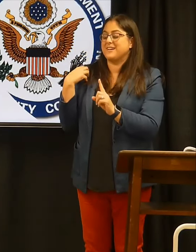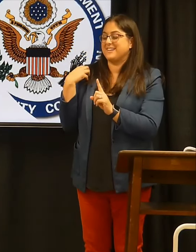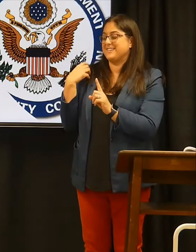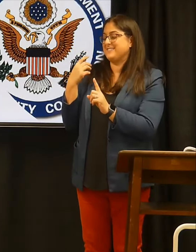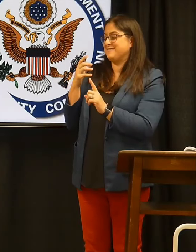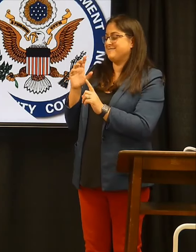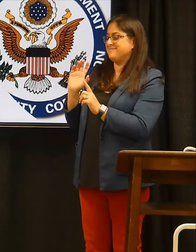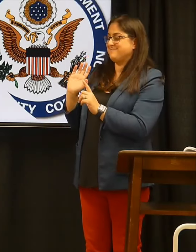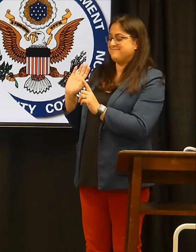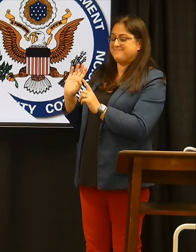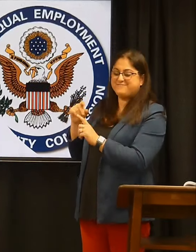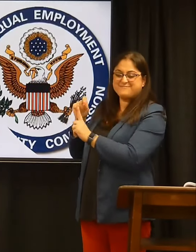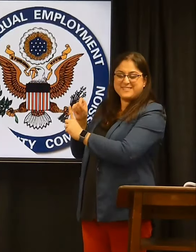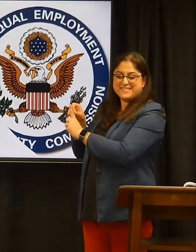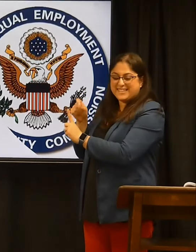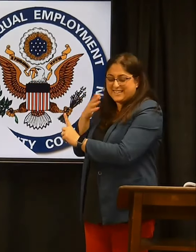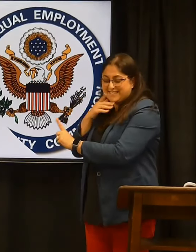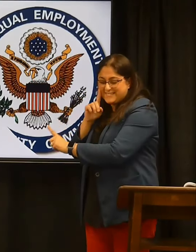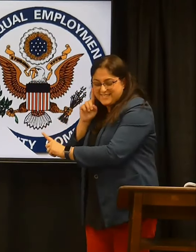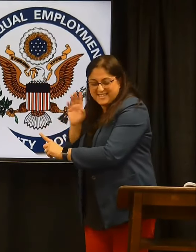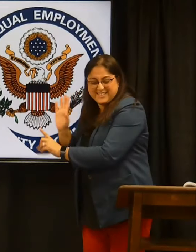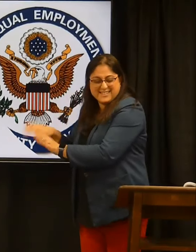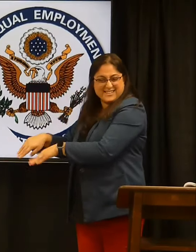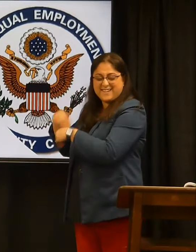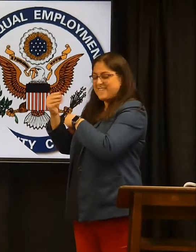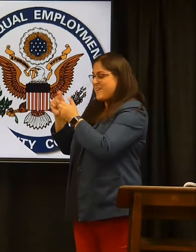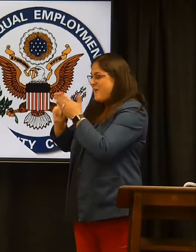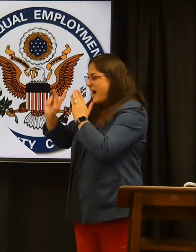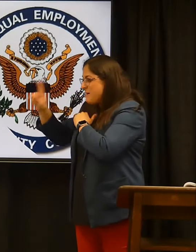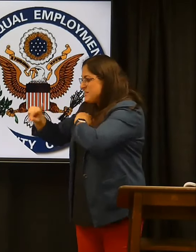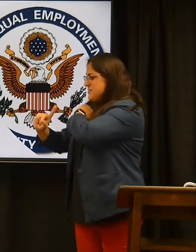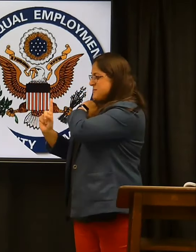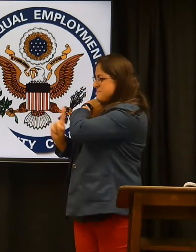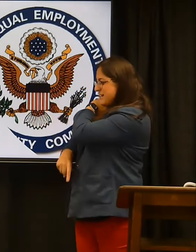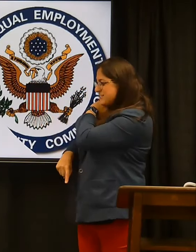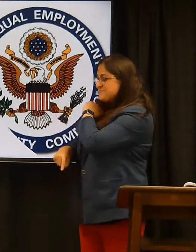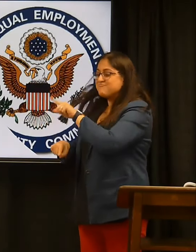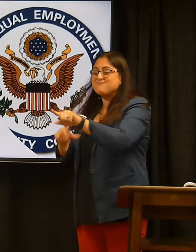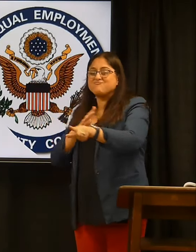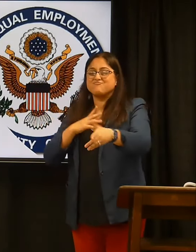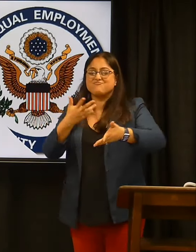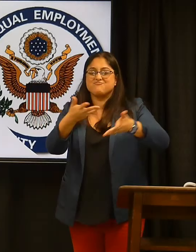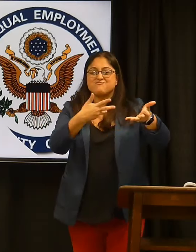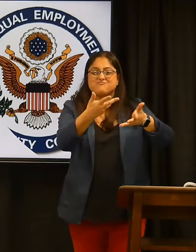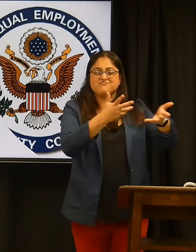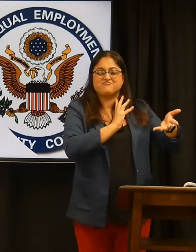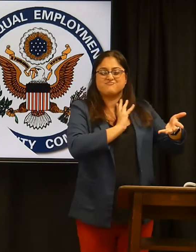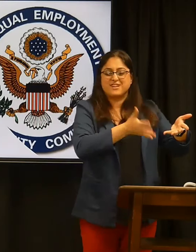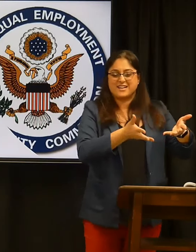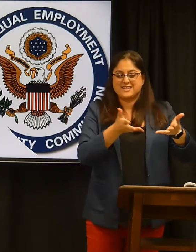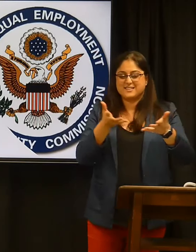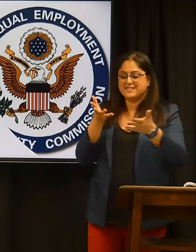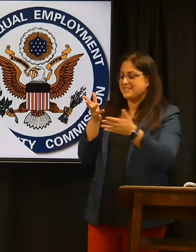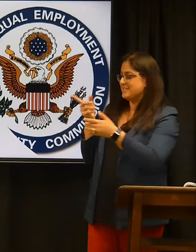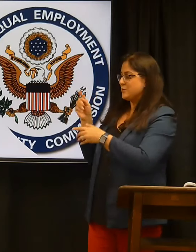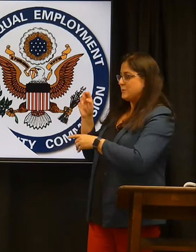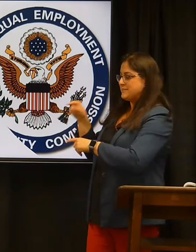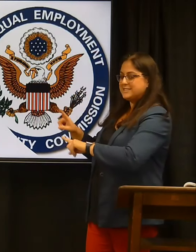For example, would be how a boss would treat you if they would not punish you or treat